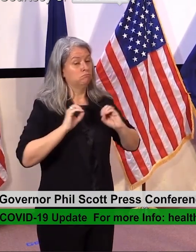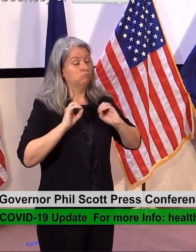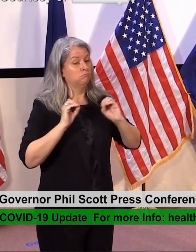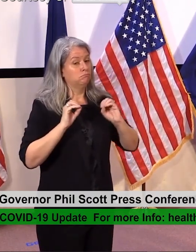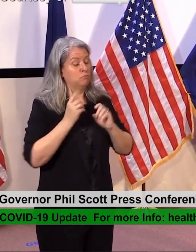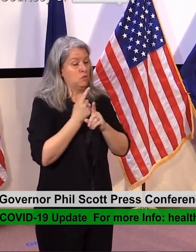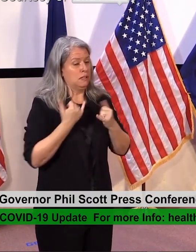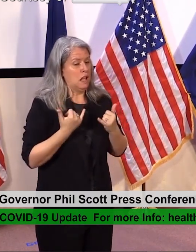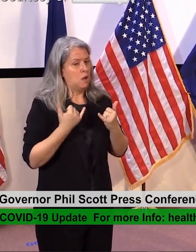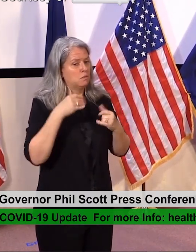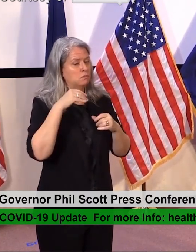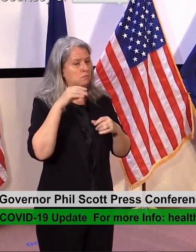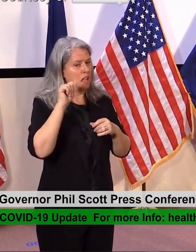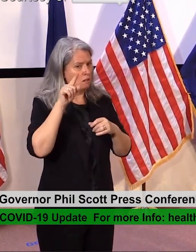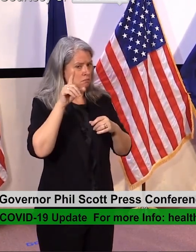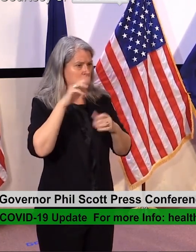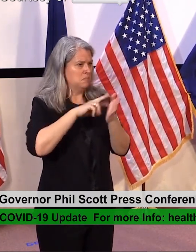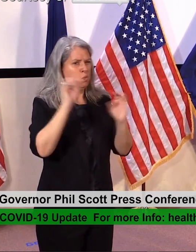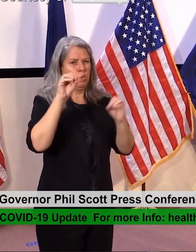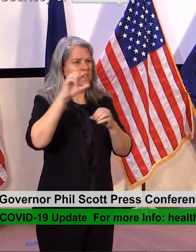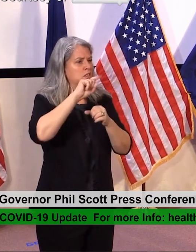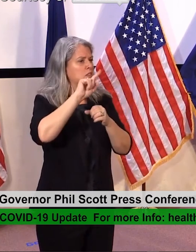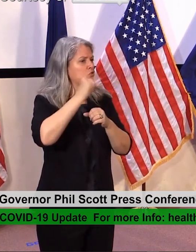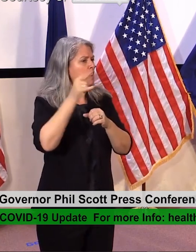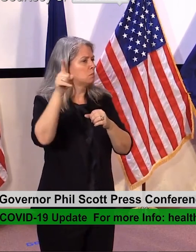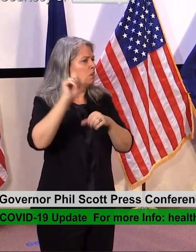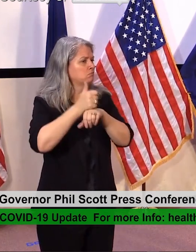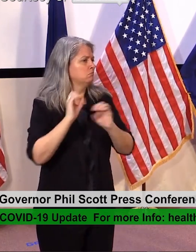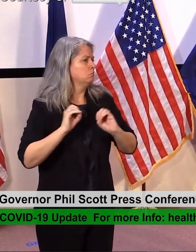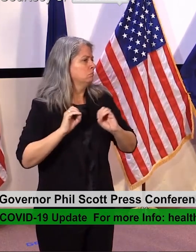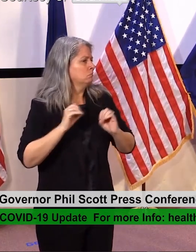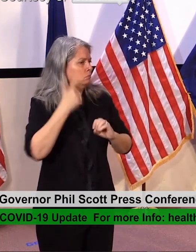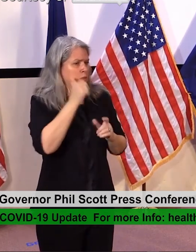inmate at the St. John's Ferry facility.